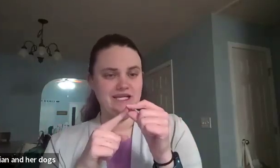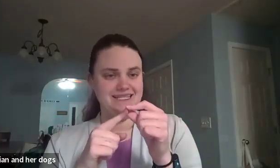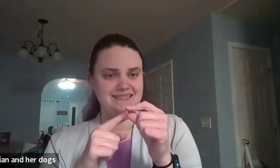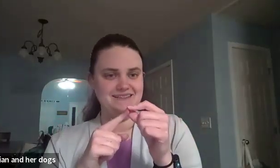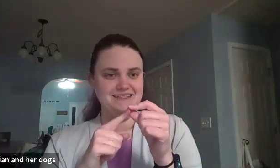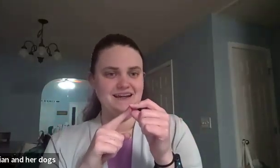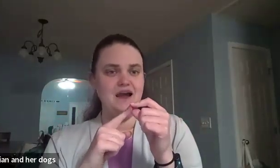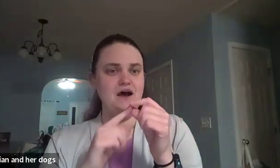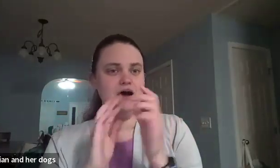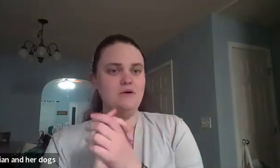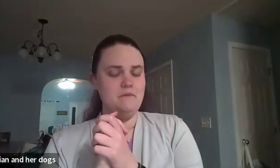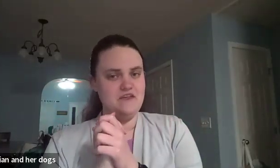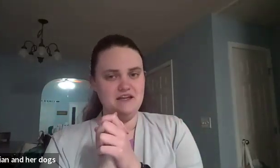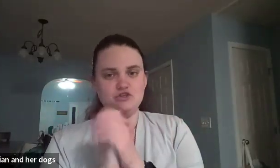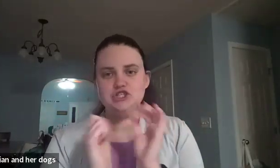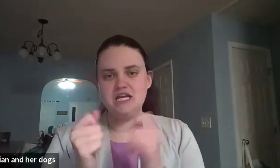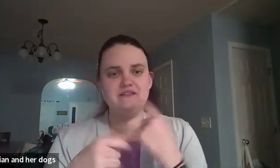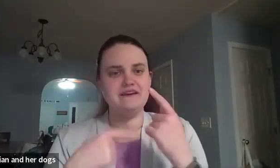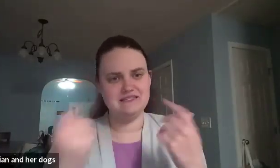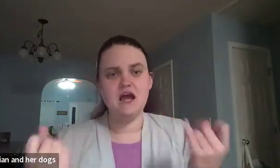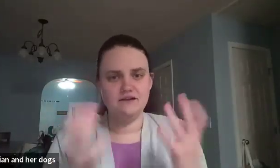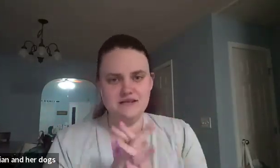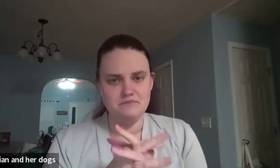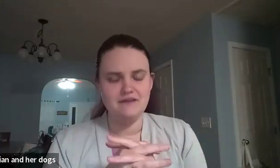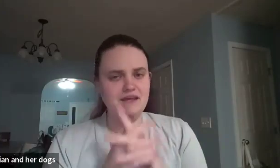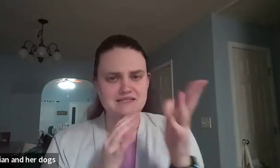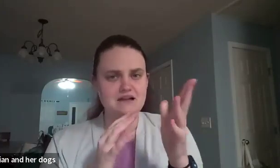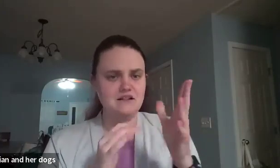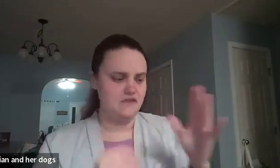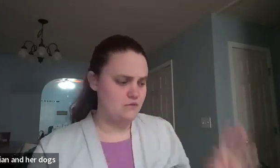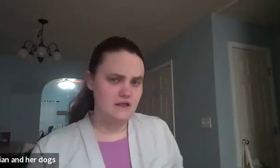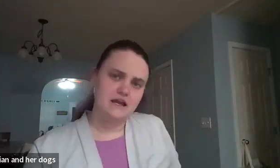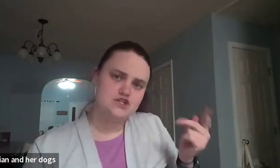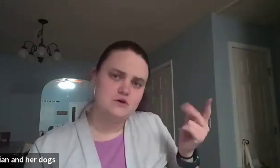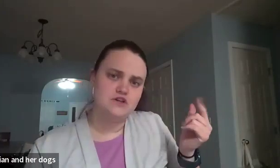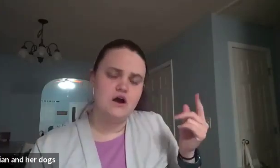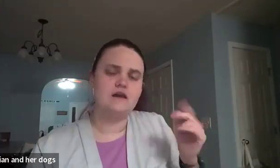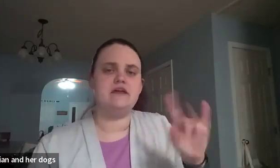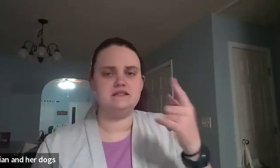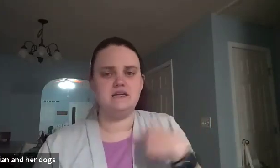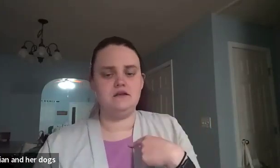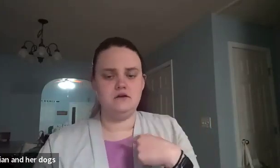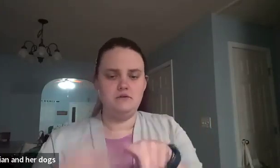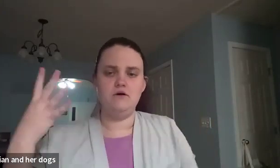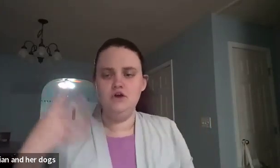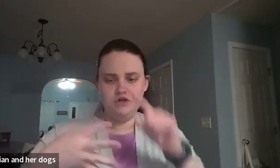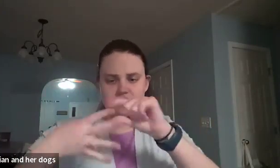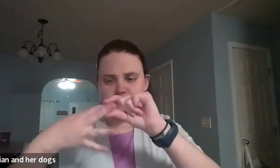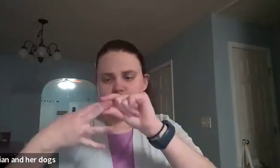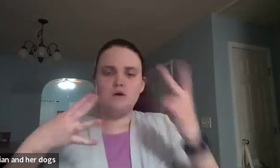wording of things or changing like a sign of something, like exactly like that, where like I start with dog and then I say, like, okay, well, these two